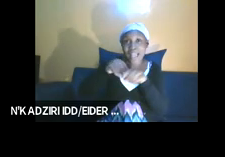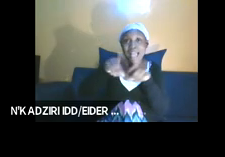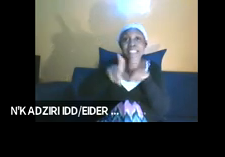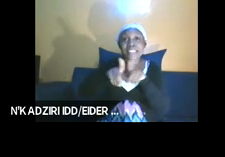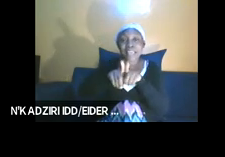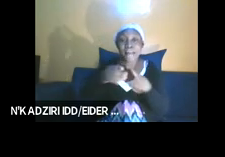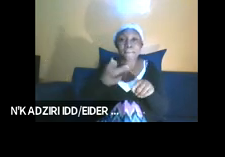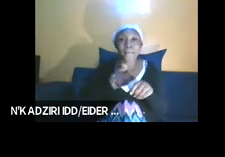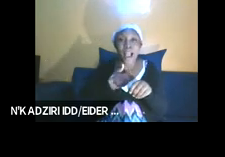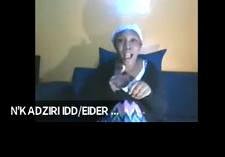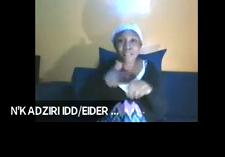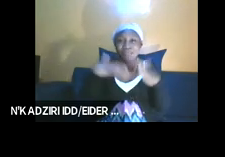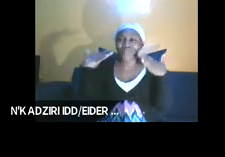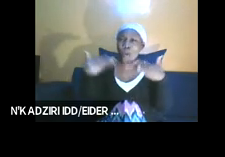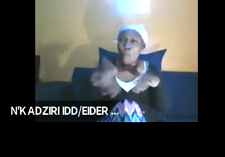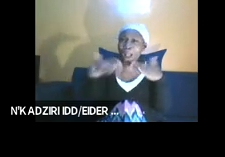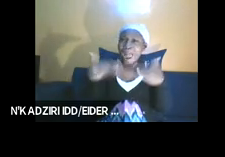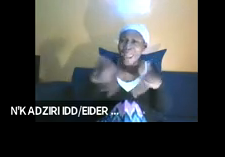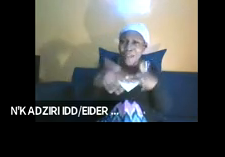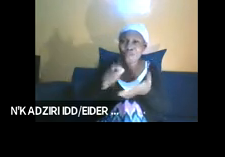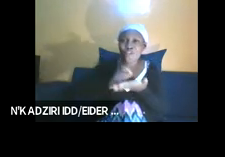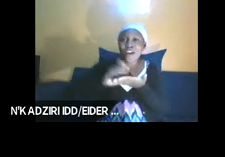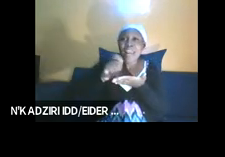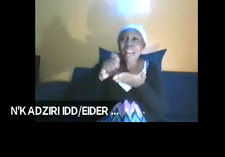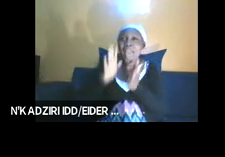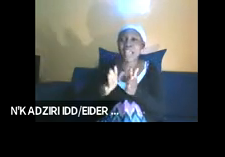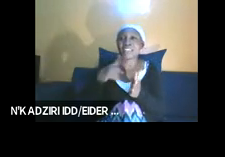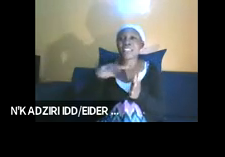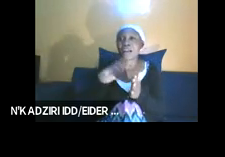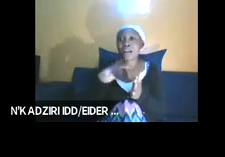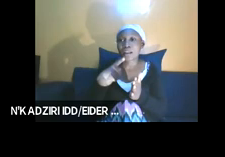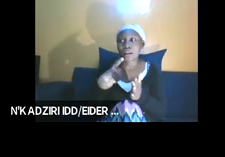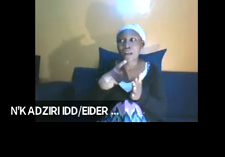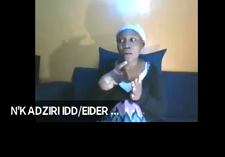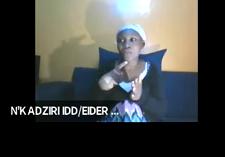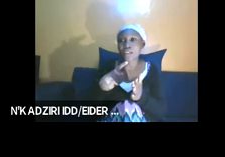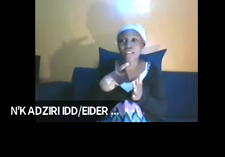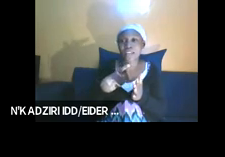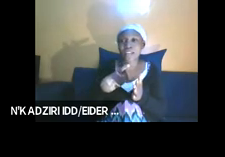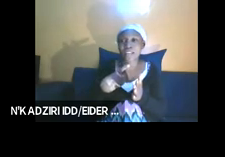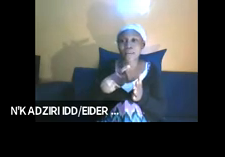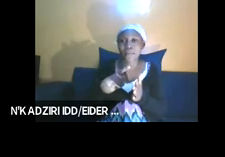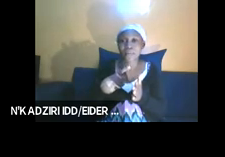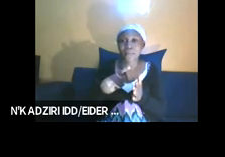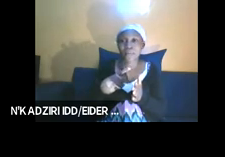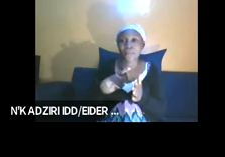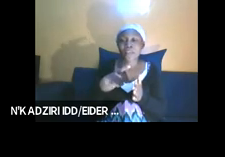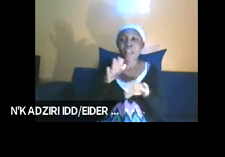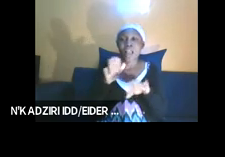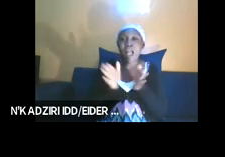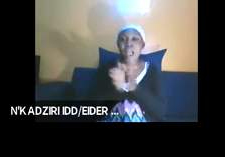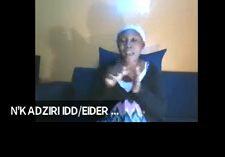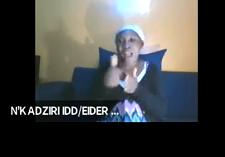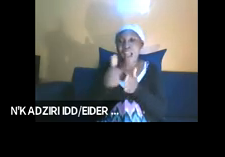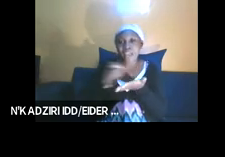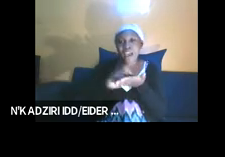our amazing author, one whose work amongst other co-authors we are